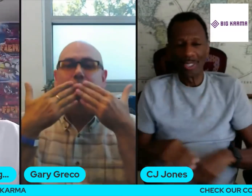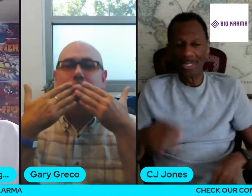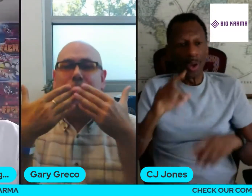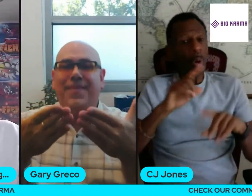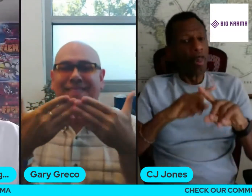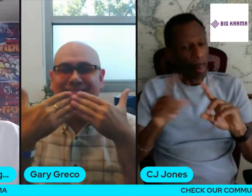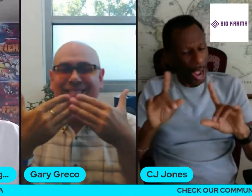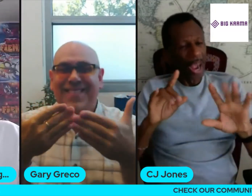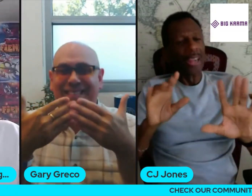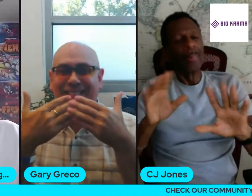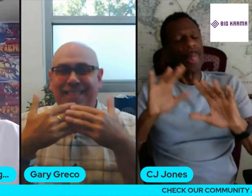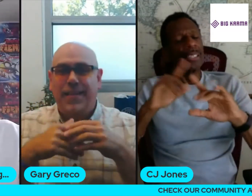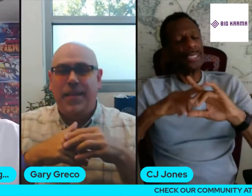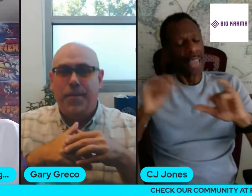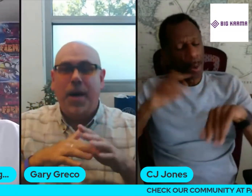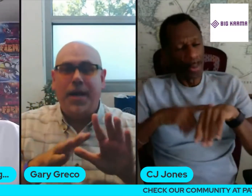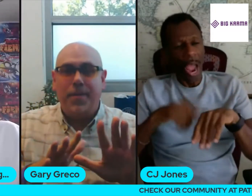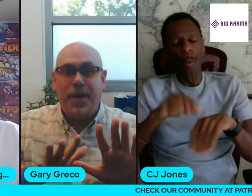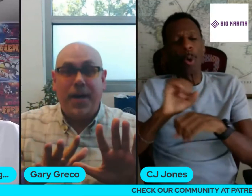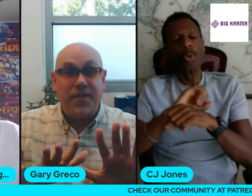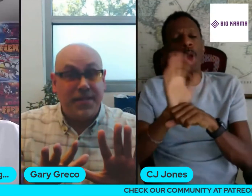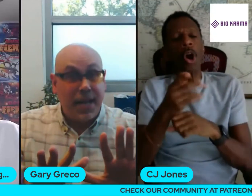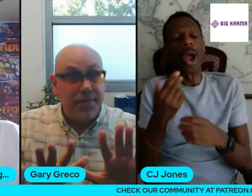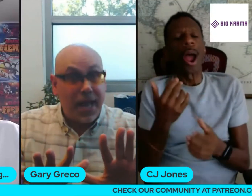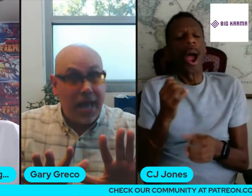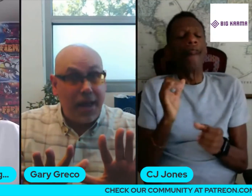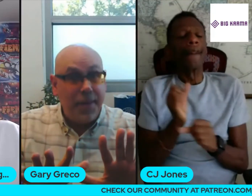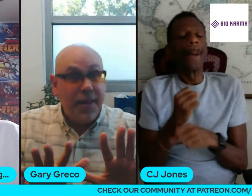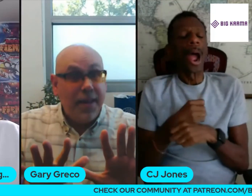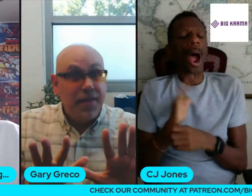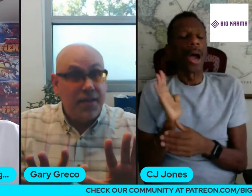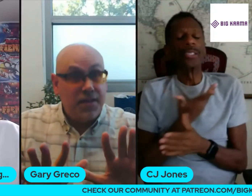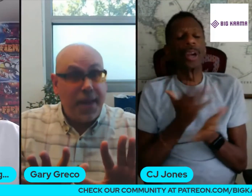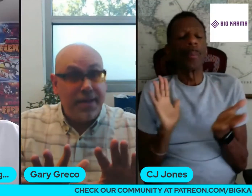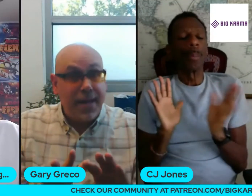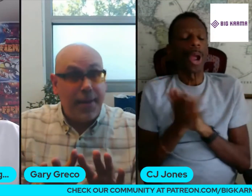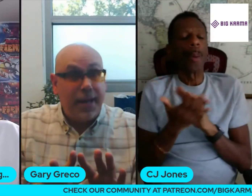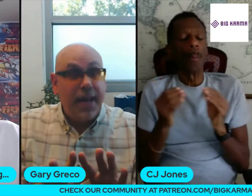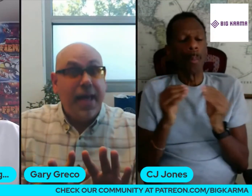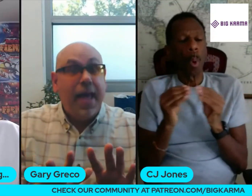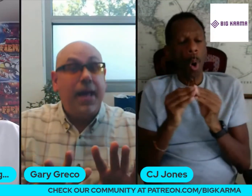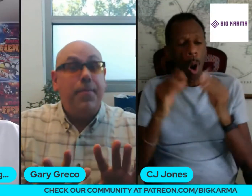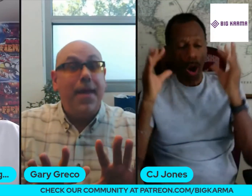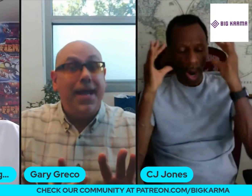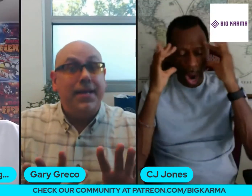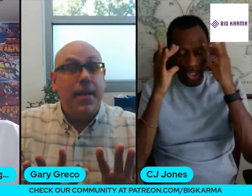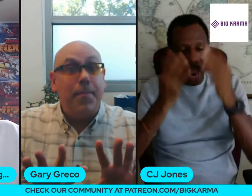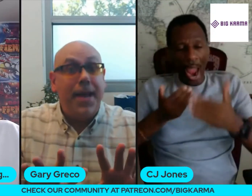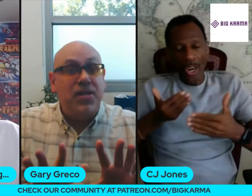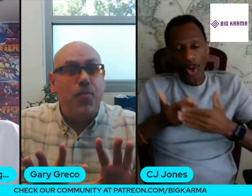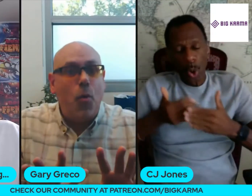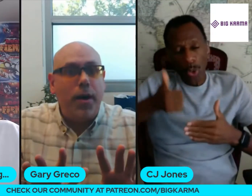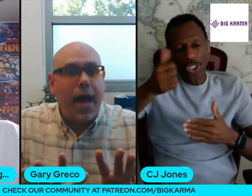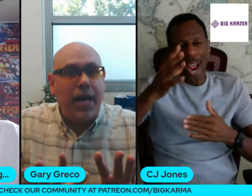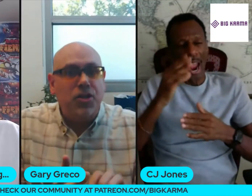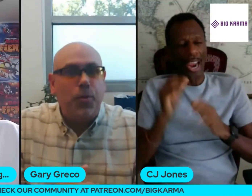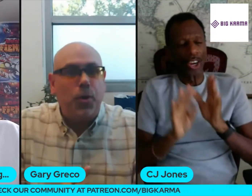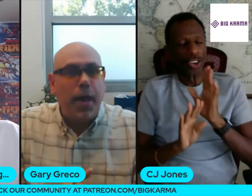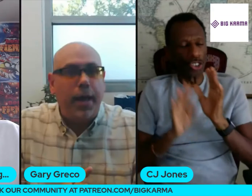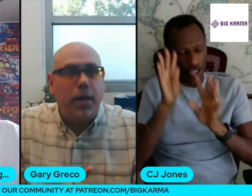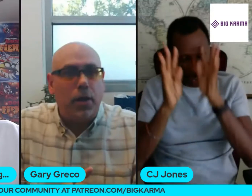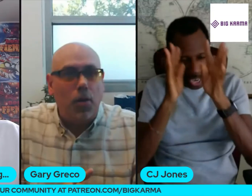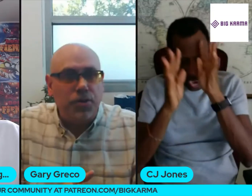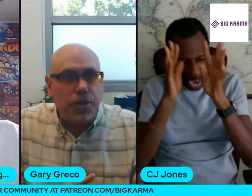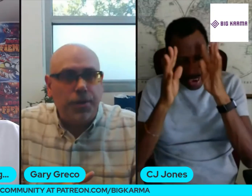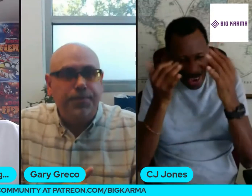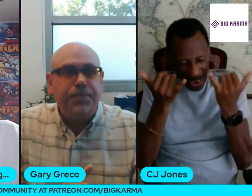translating today, Gary. But at the same time, this pandemic had made us more knowledgeable